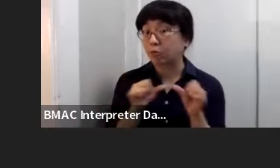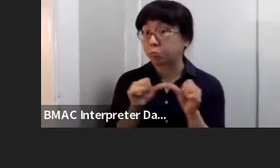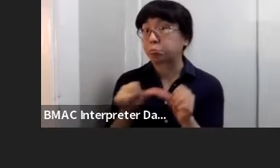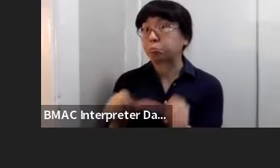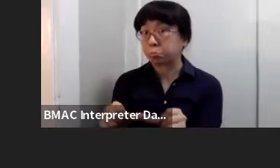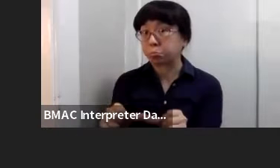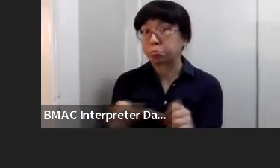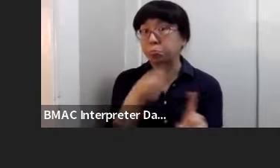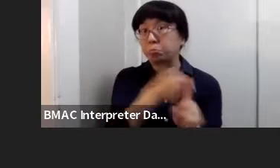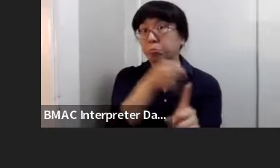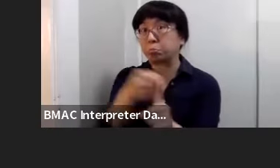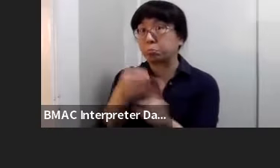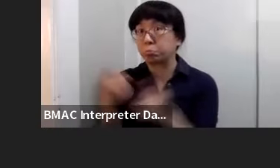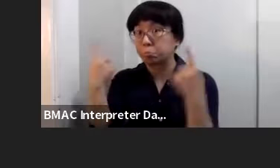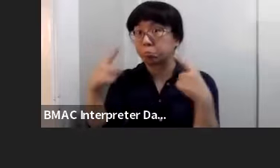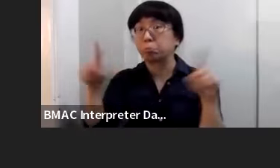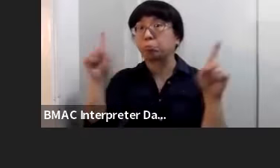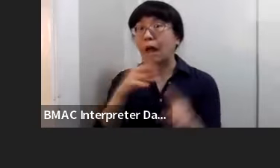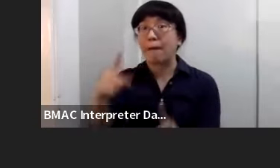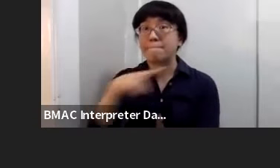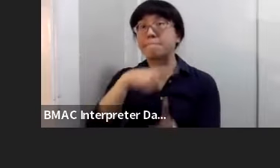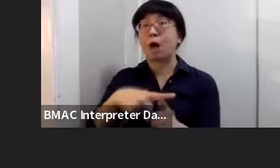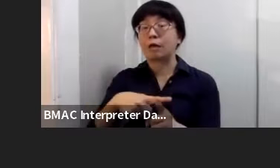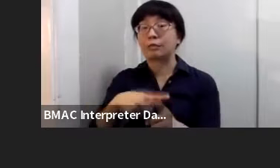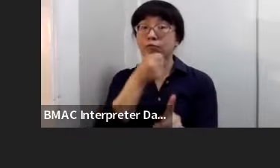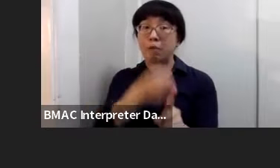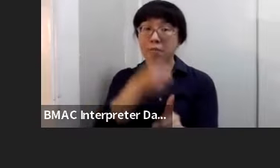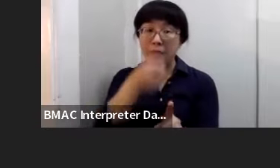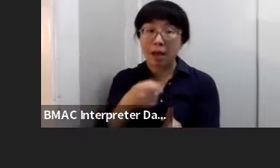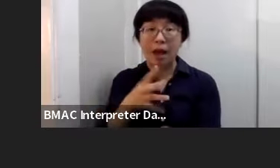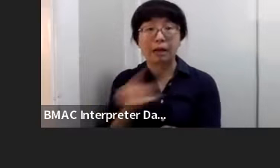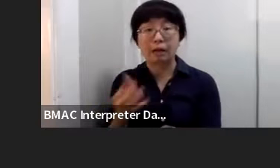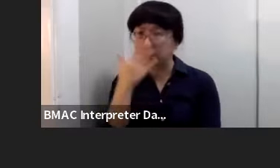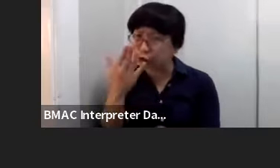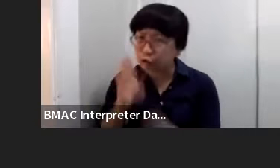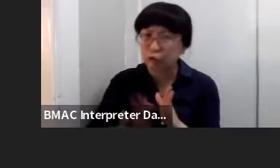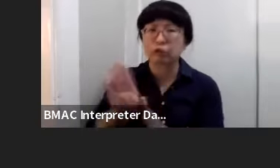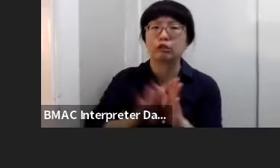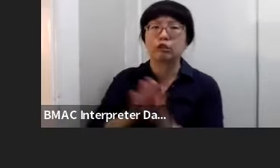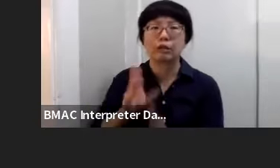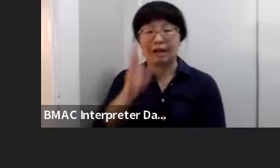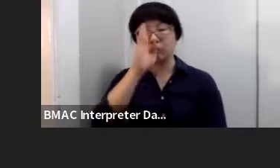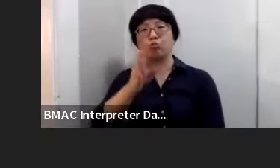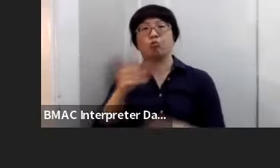benchmarks in positive data and impact, robust professional development, as well as direct training